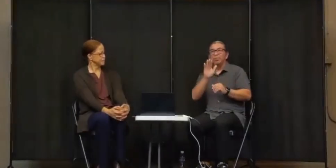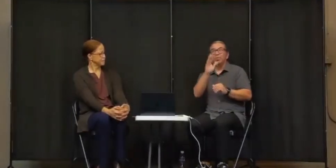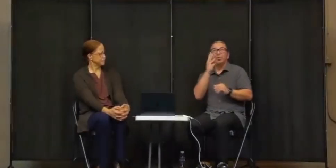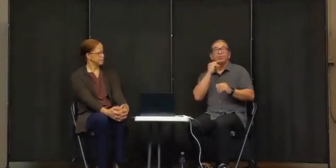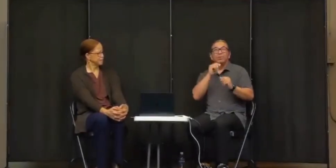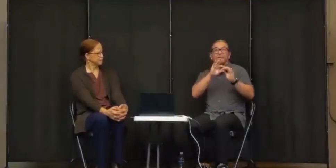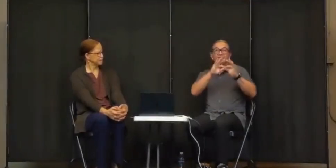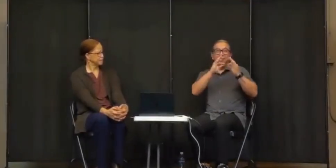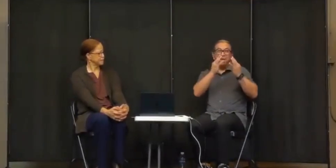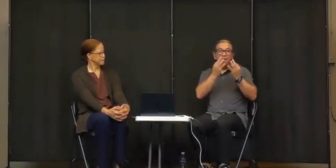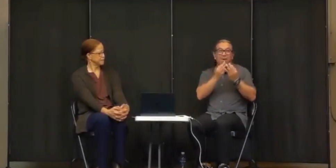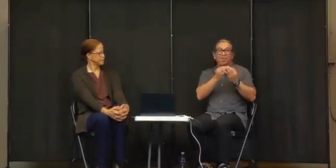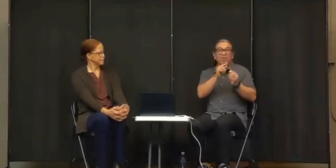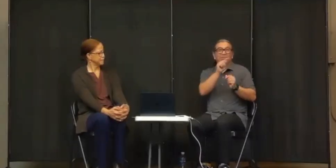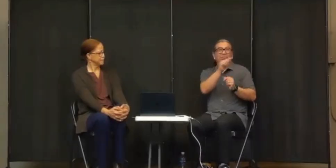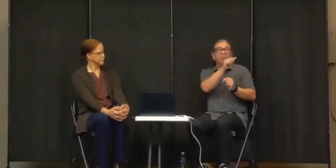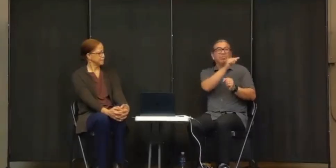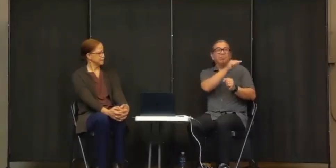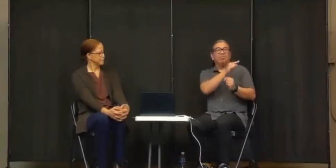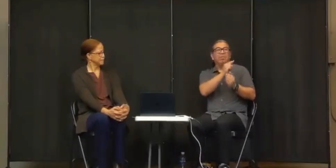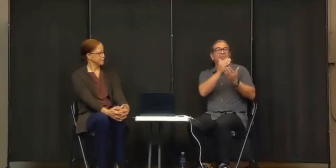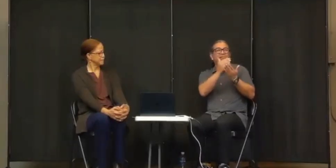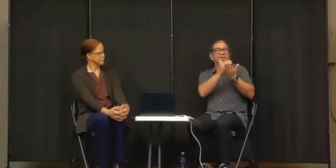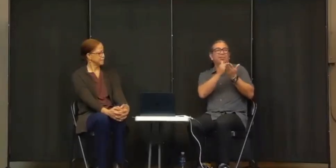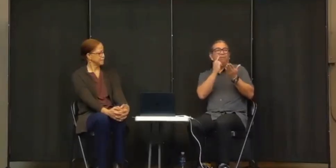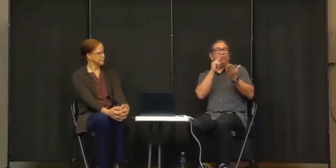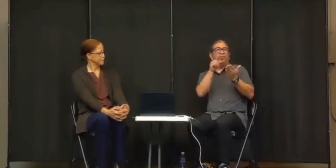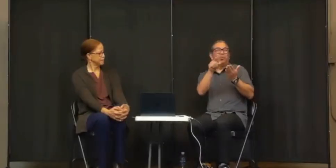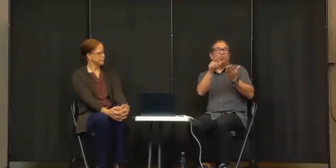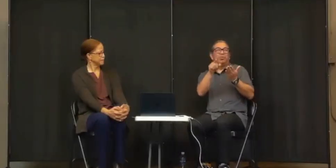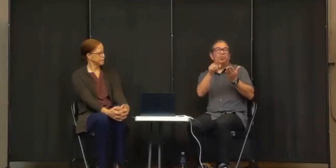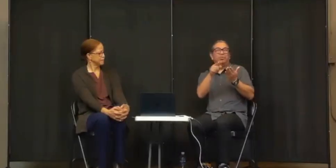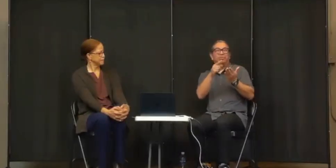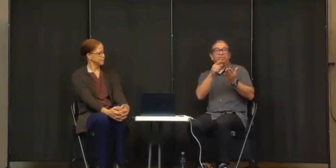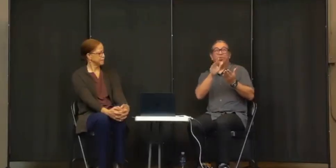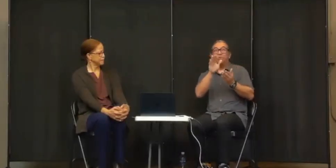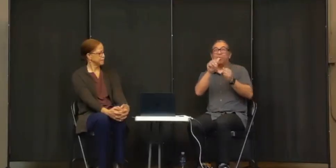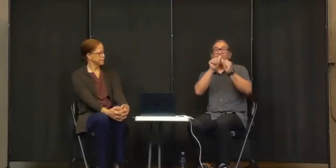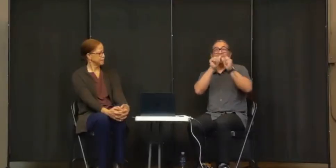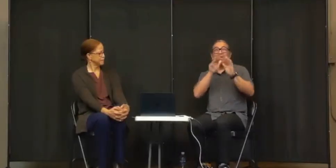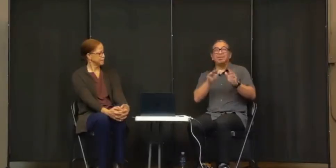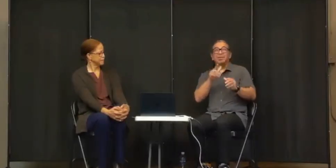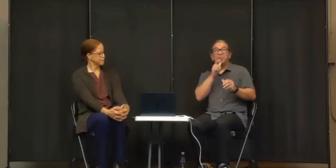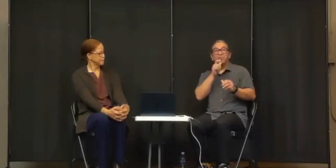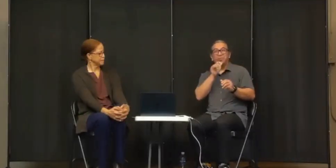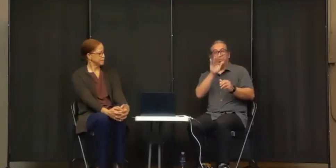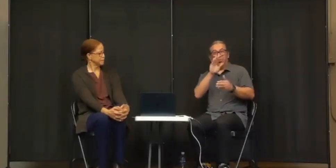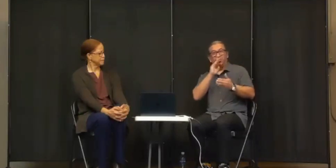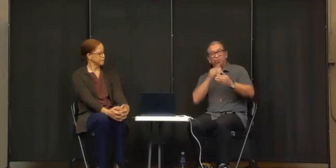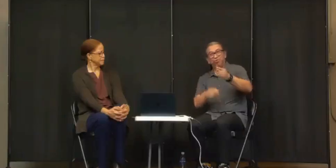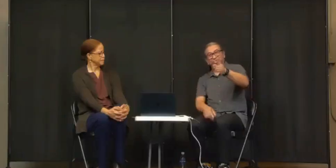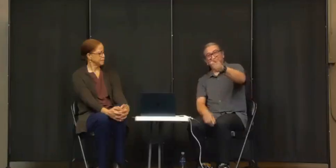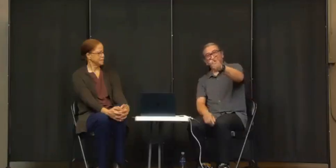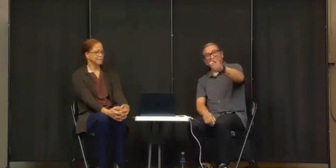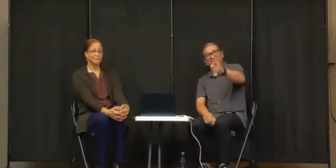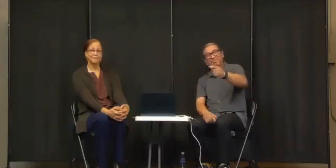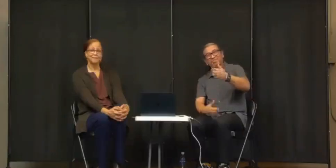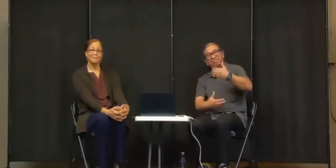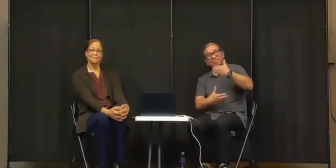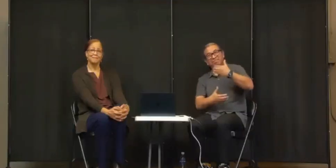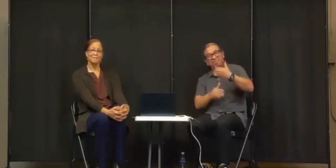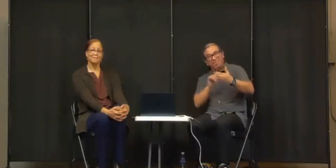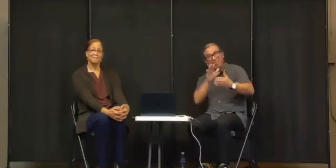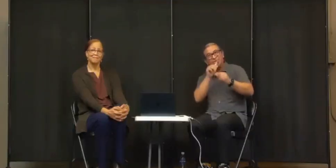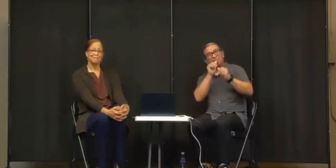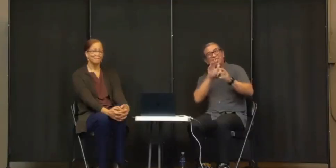blessing. And you experience your family, that's a lesson for you. Your blessing is